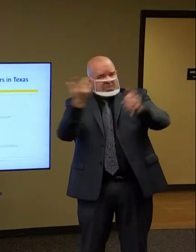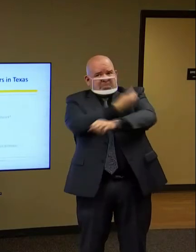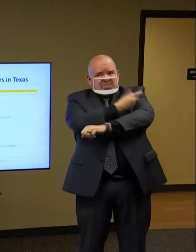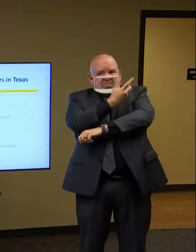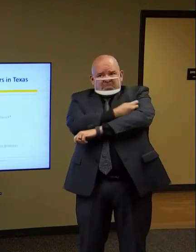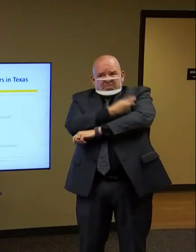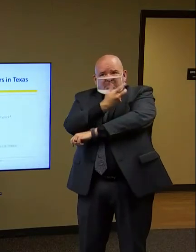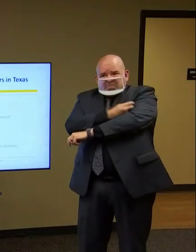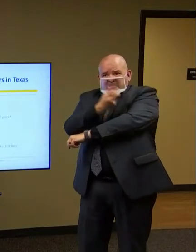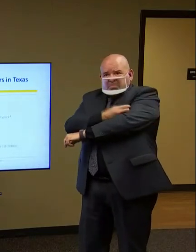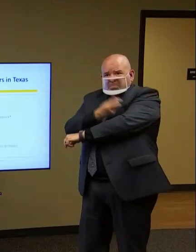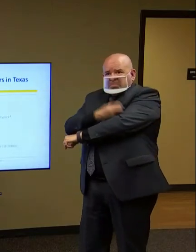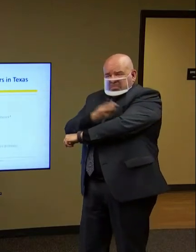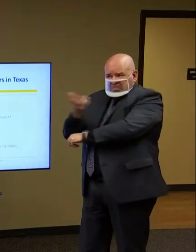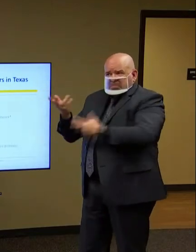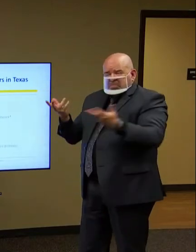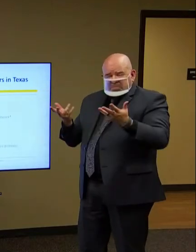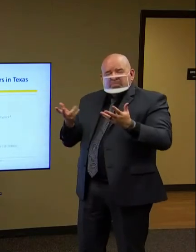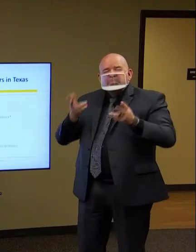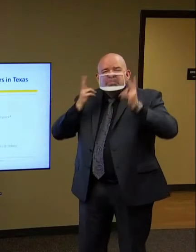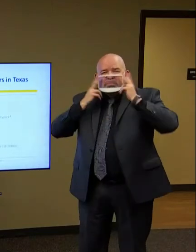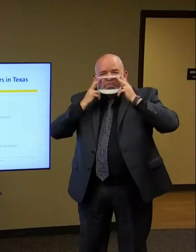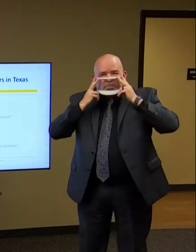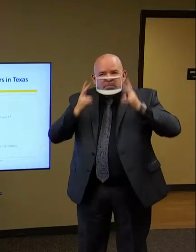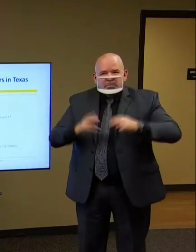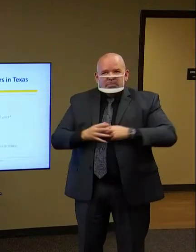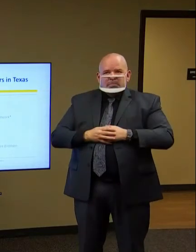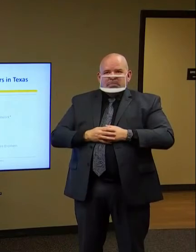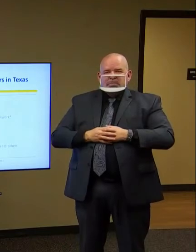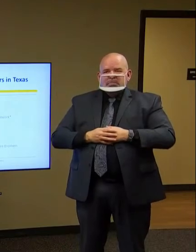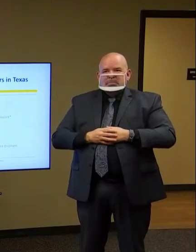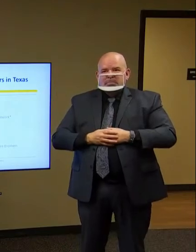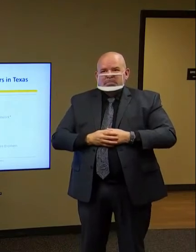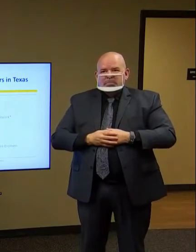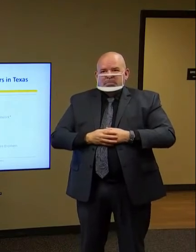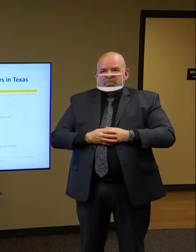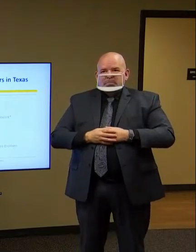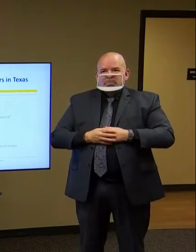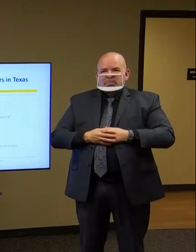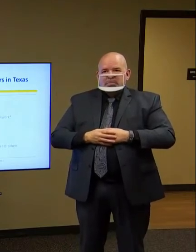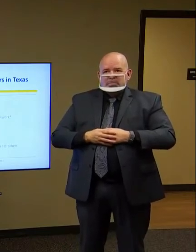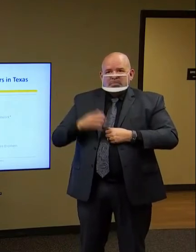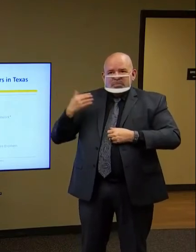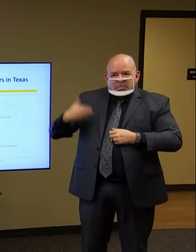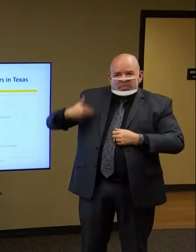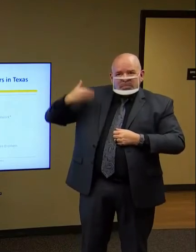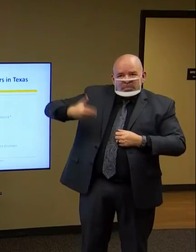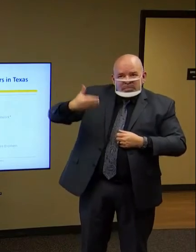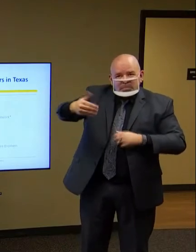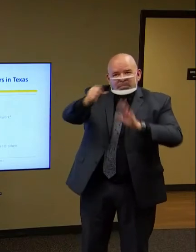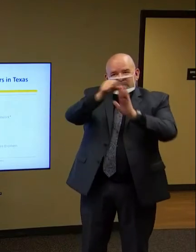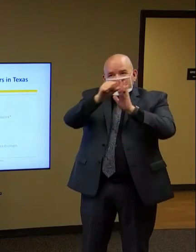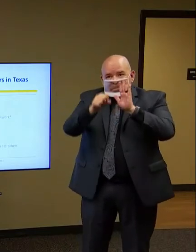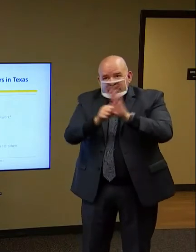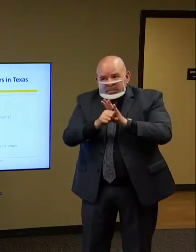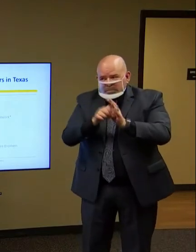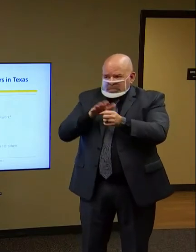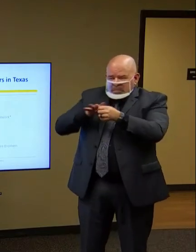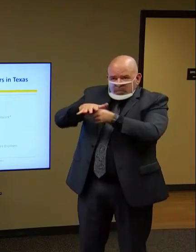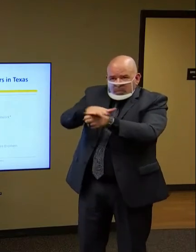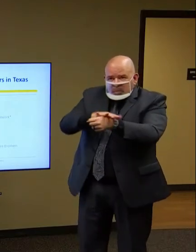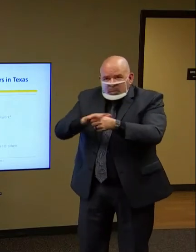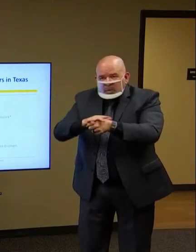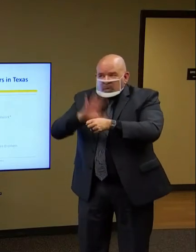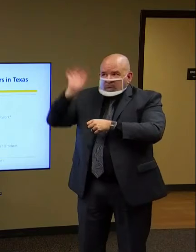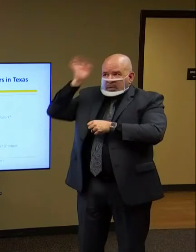a few last things. One part, we're having regular meetings with the state, with the federal partners, with our local cities, with